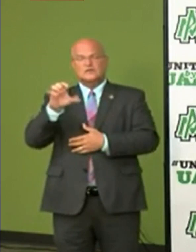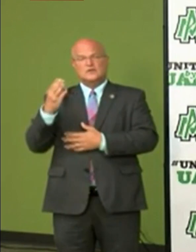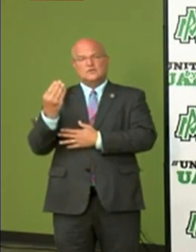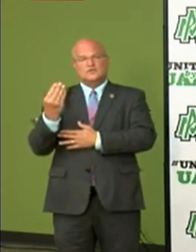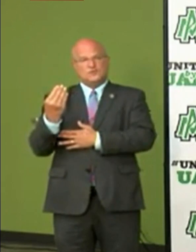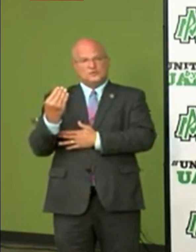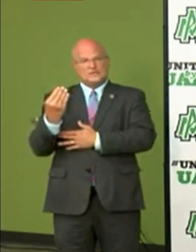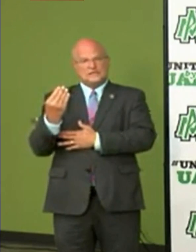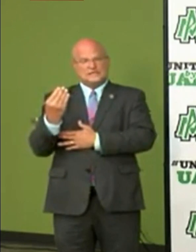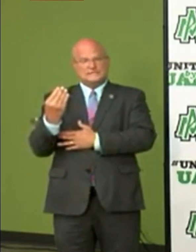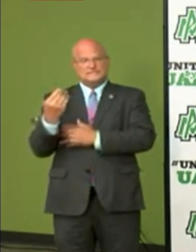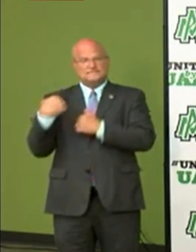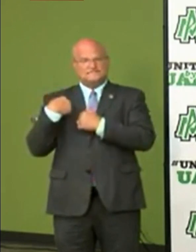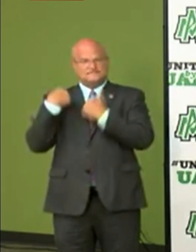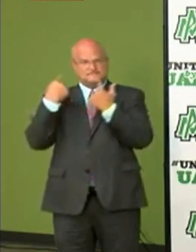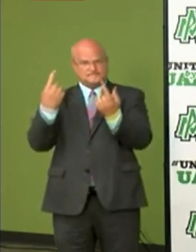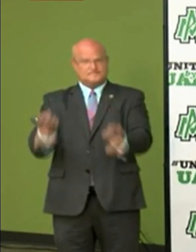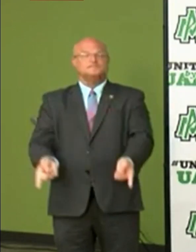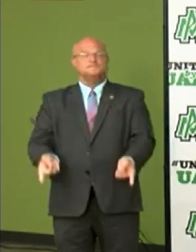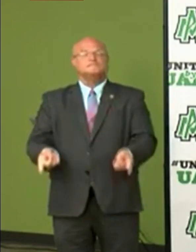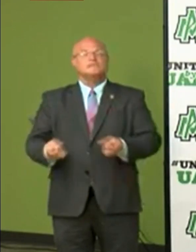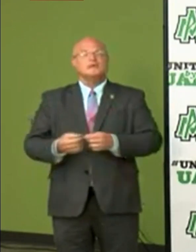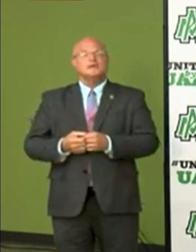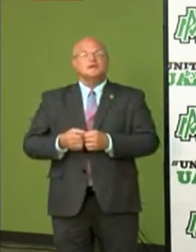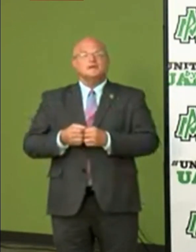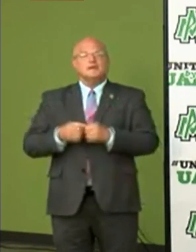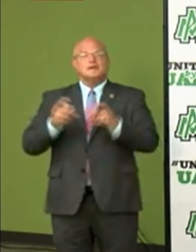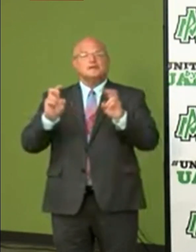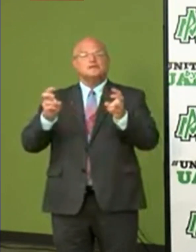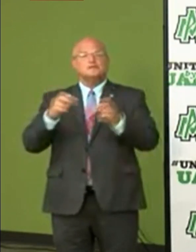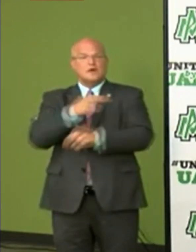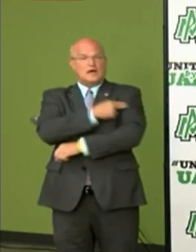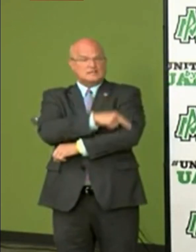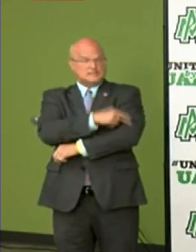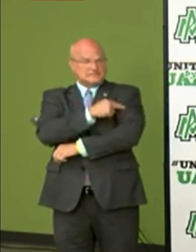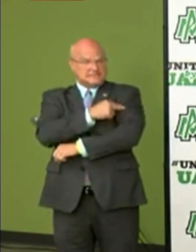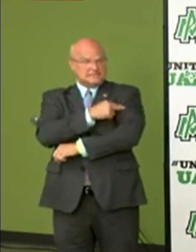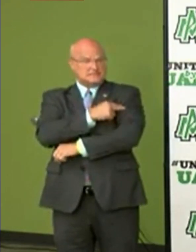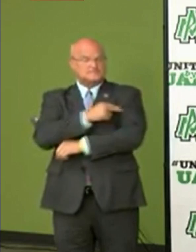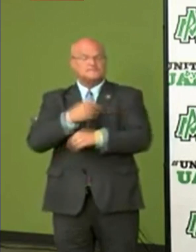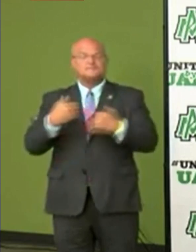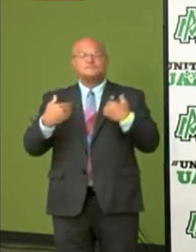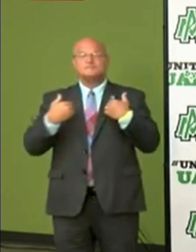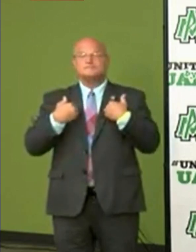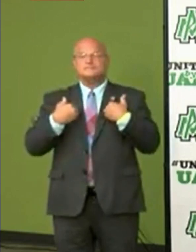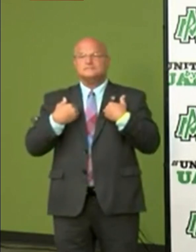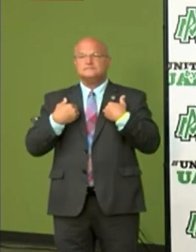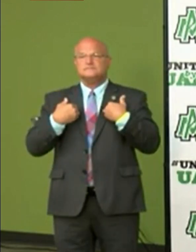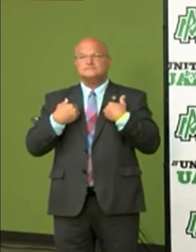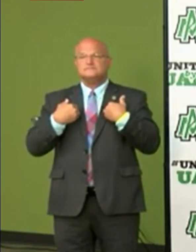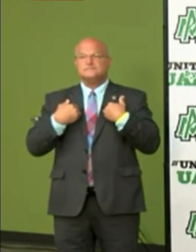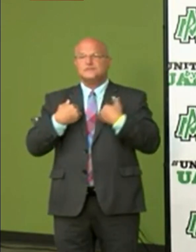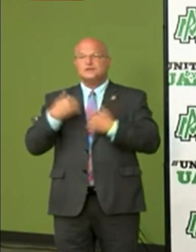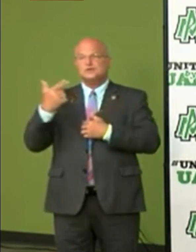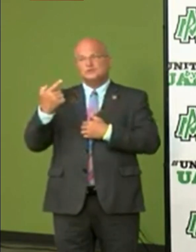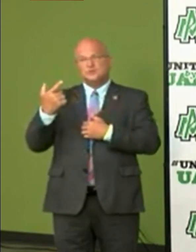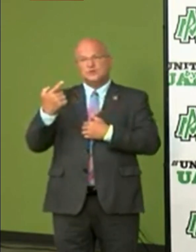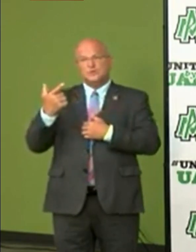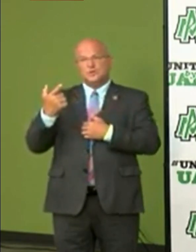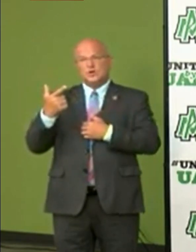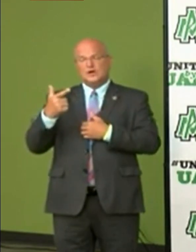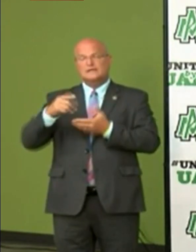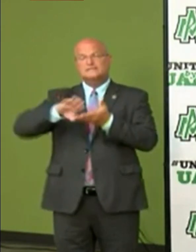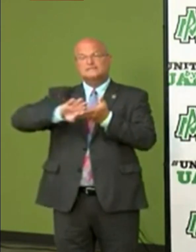51,114 cases in Arkansas. In terms of hospitalizations, we had 21 that's